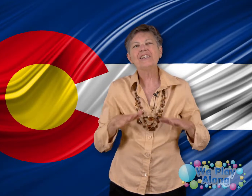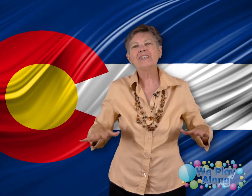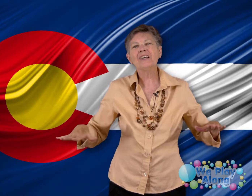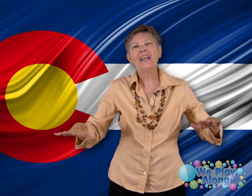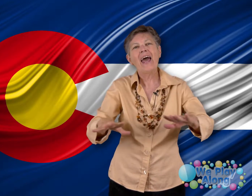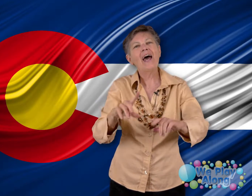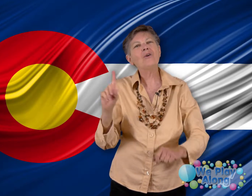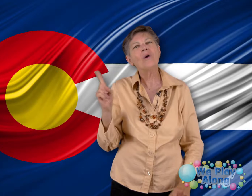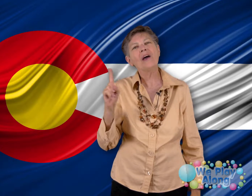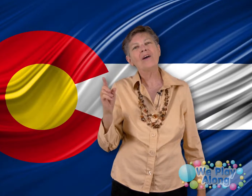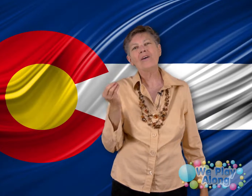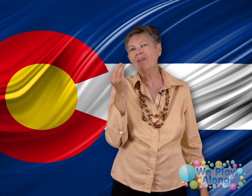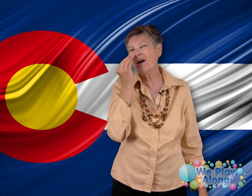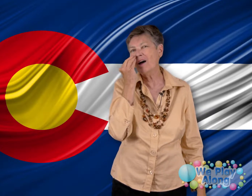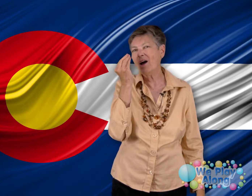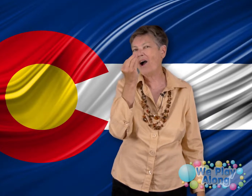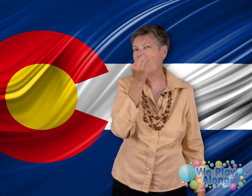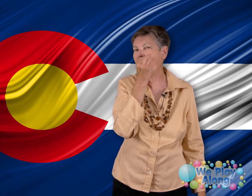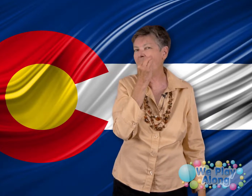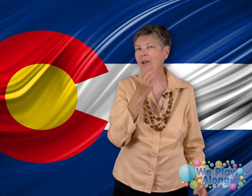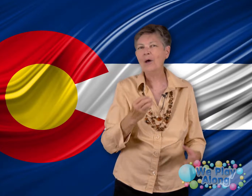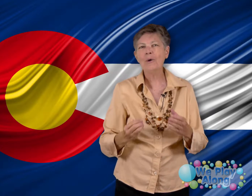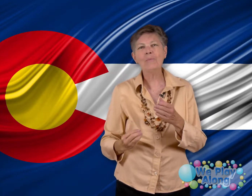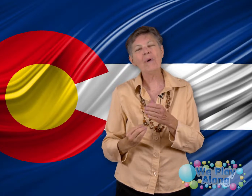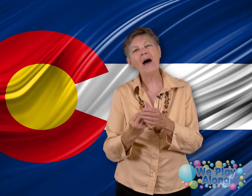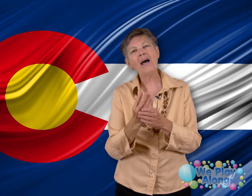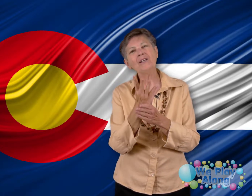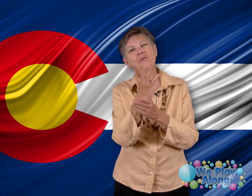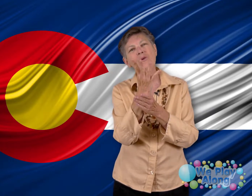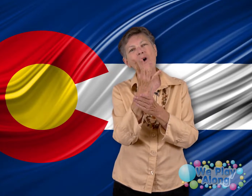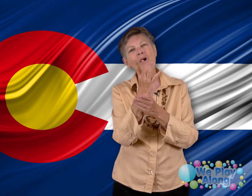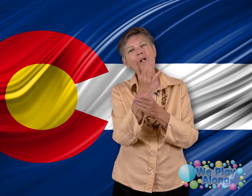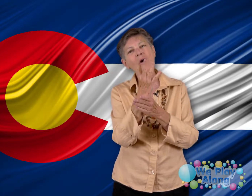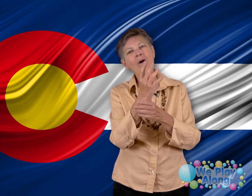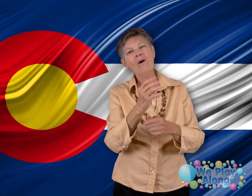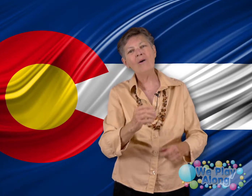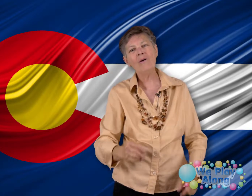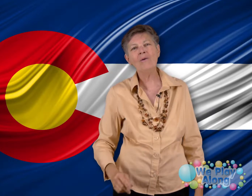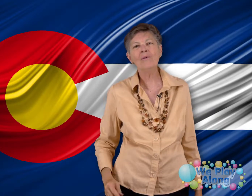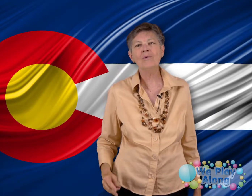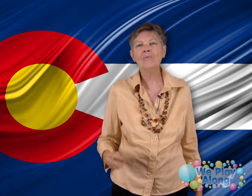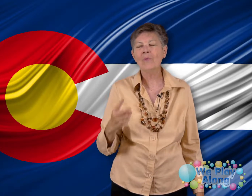'Tis the land where the columbines grow,